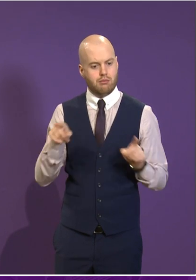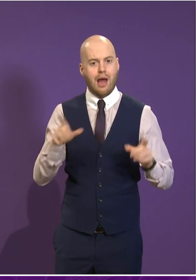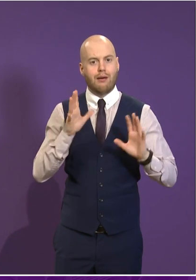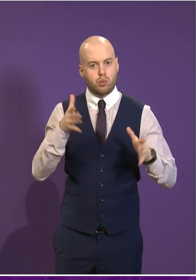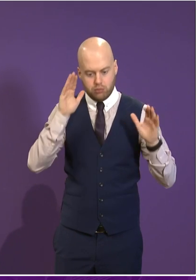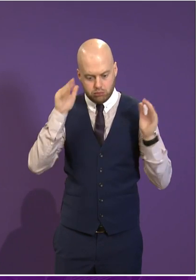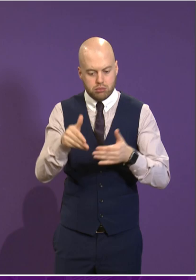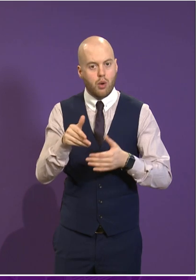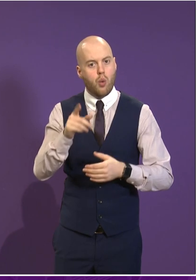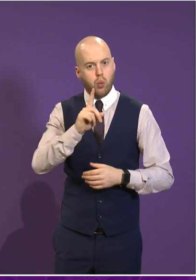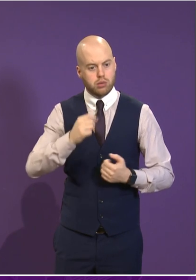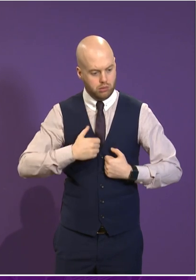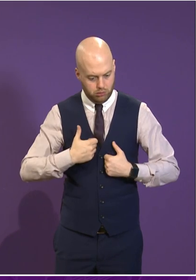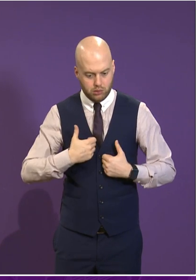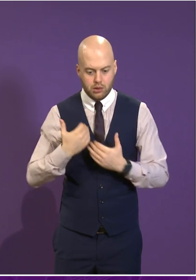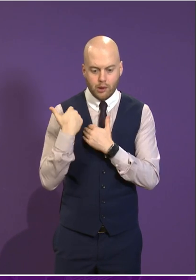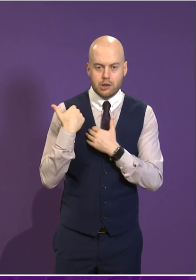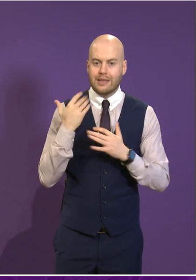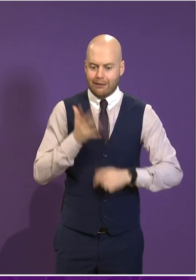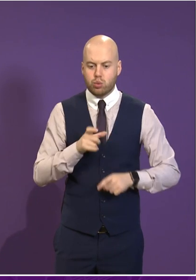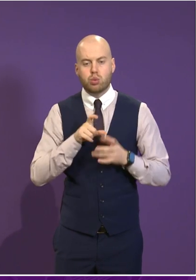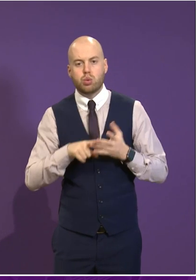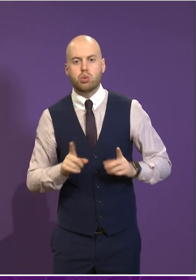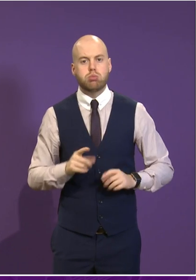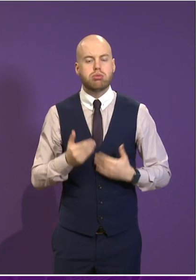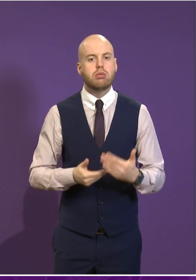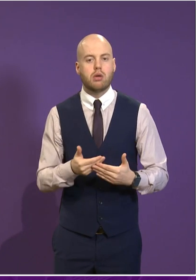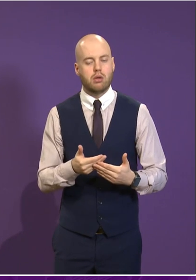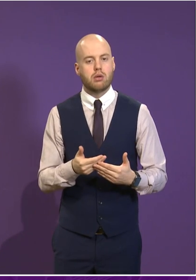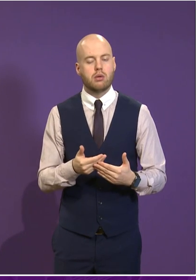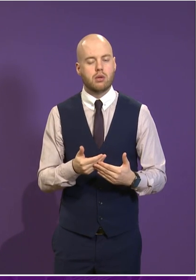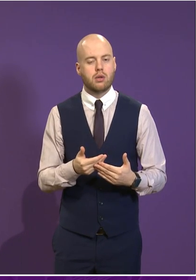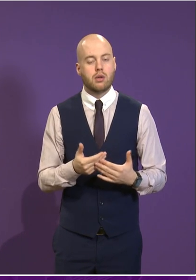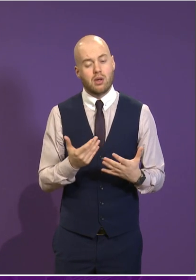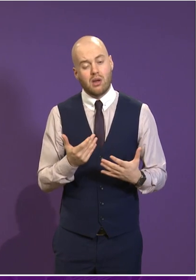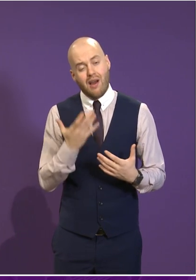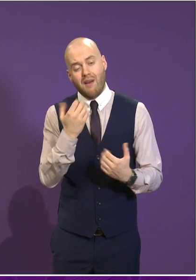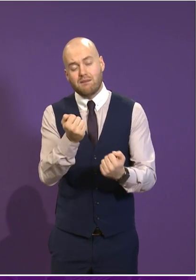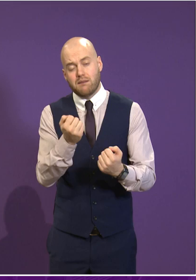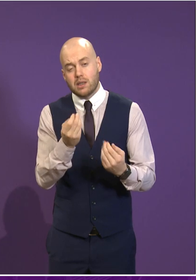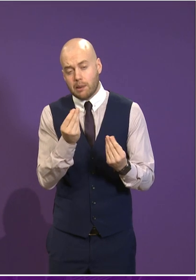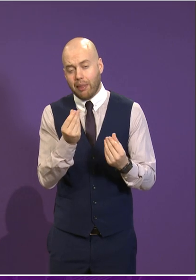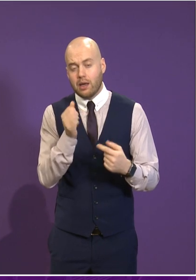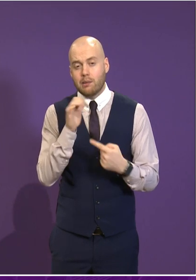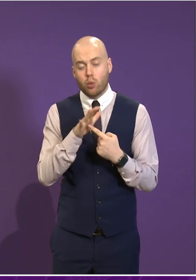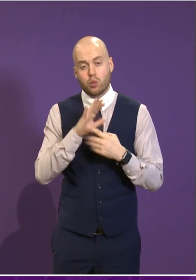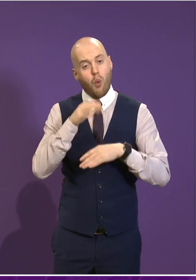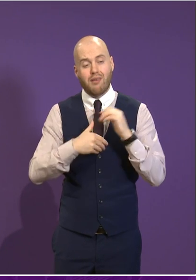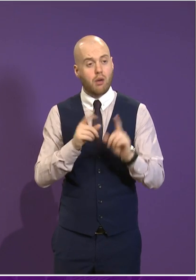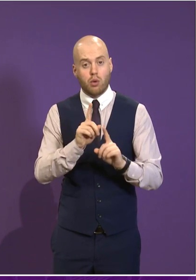is we're going to do as well as what we're saying. And there is something important about